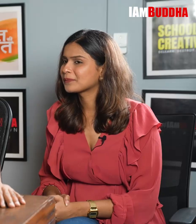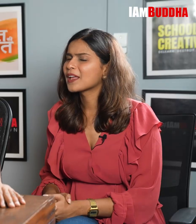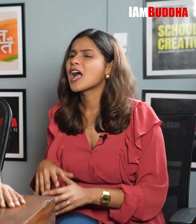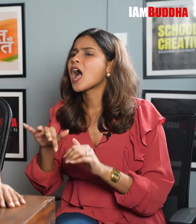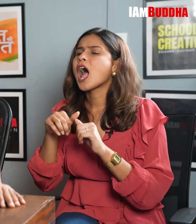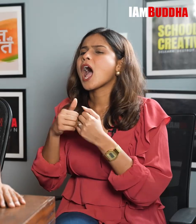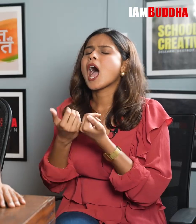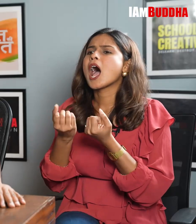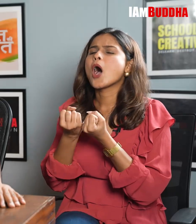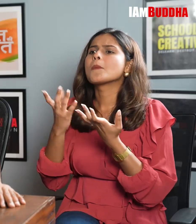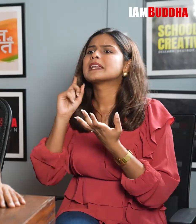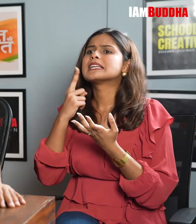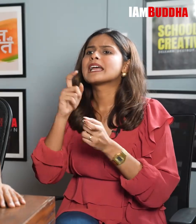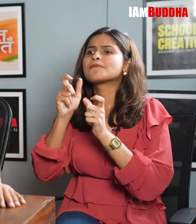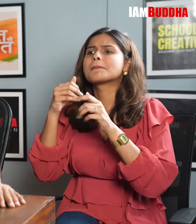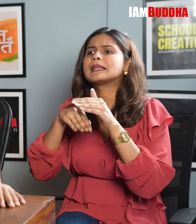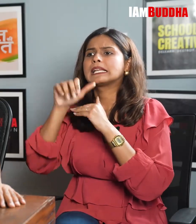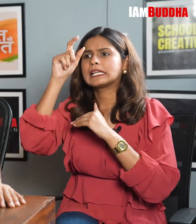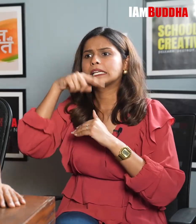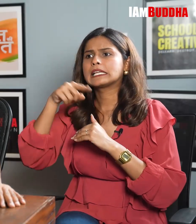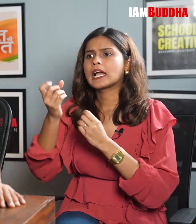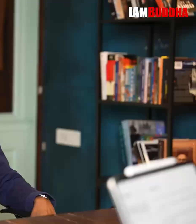So, how many deaf people are in India?